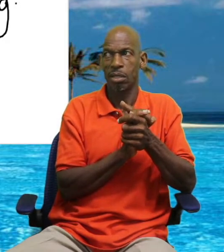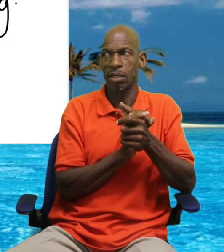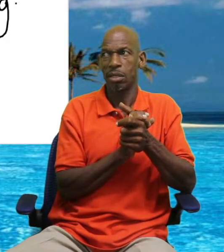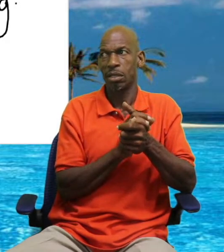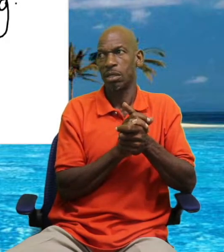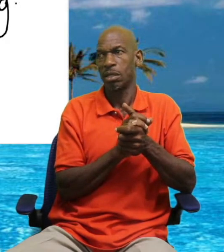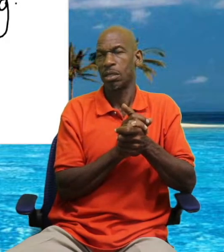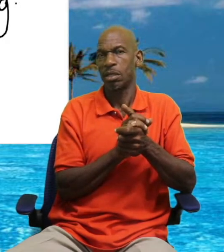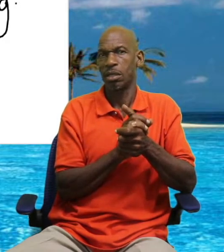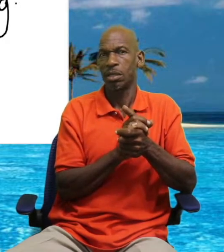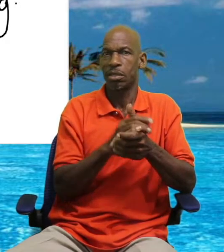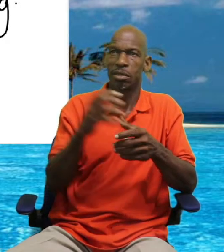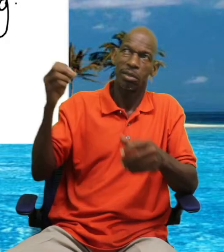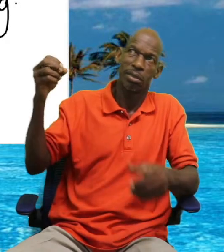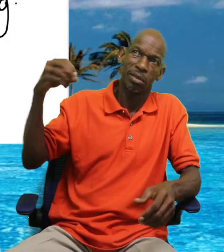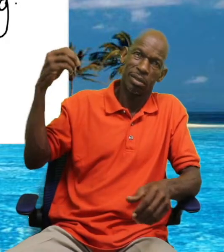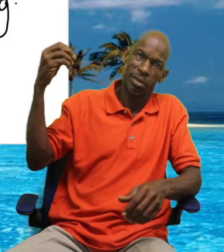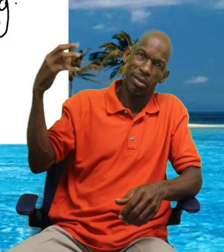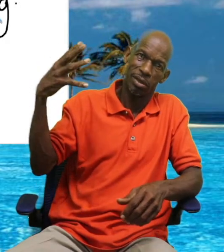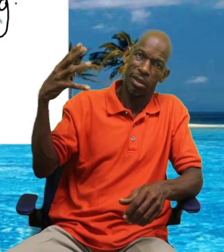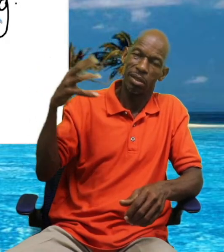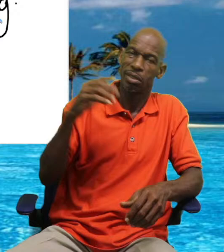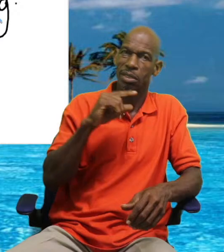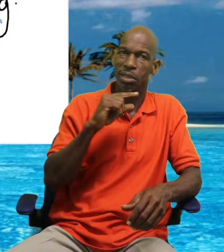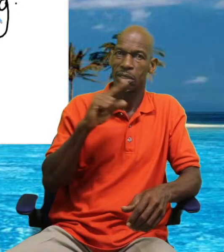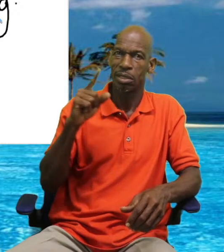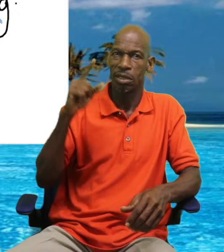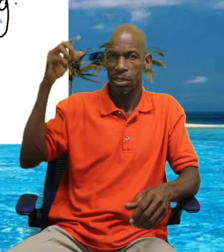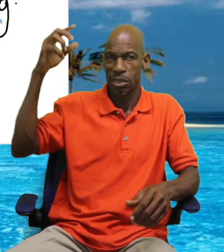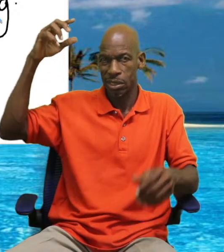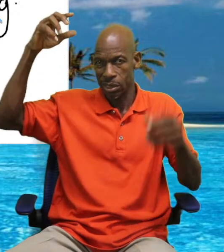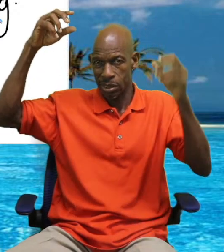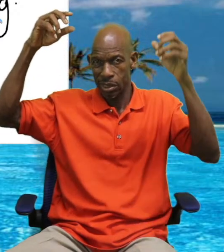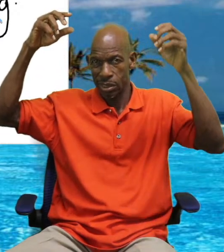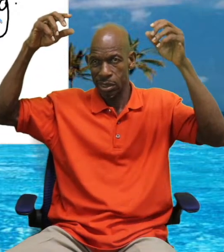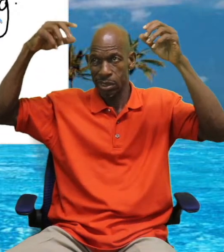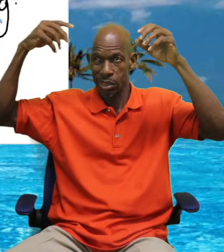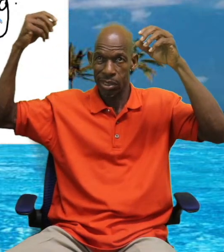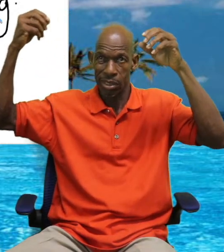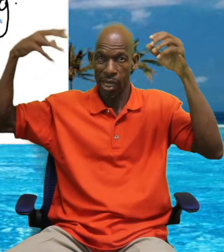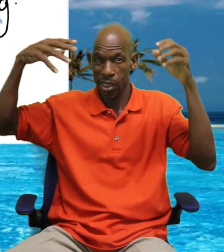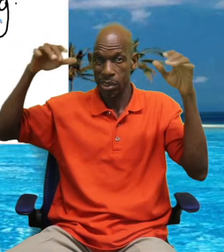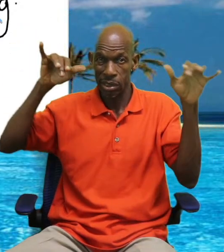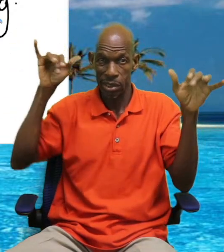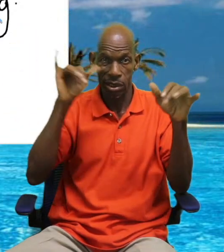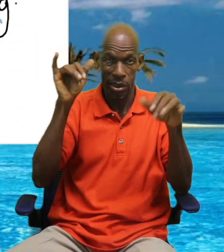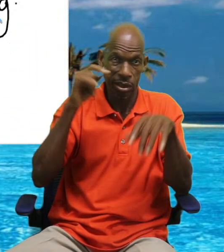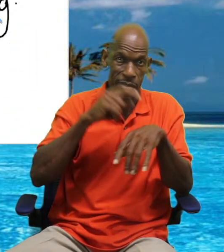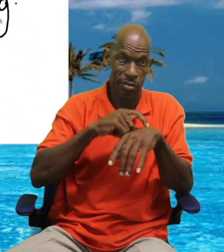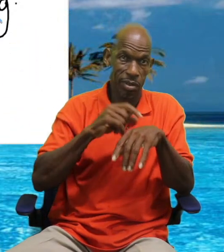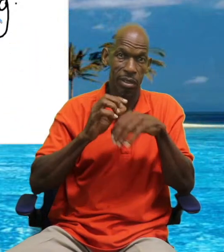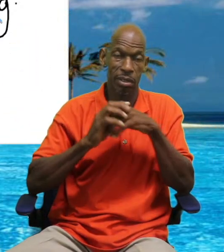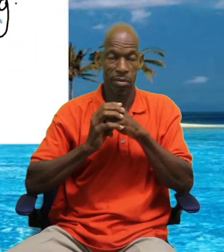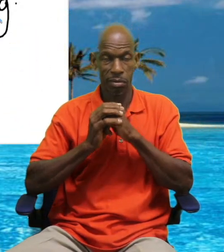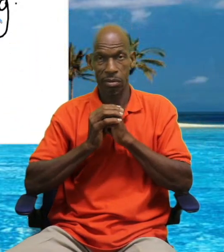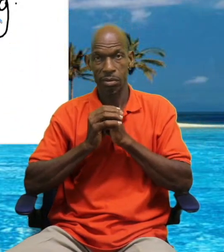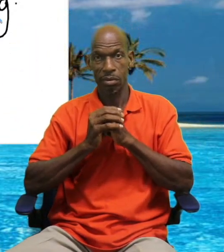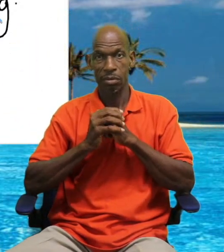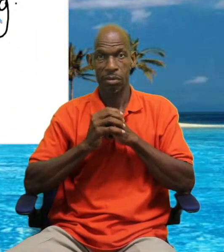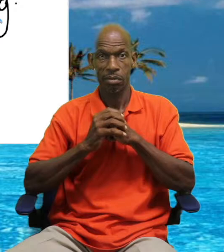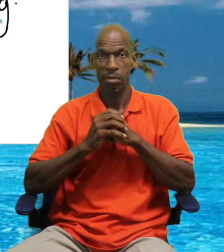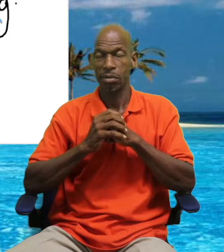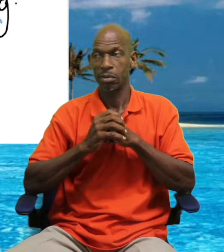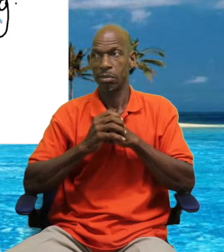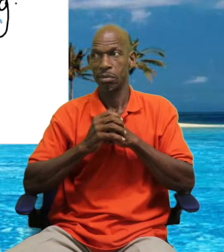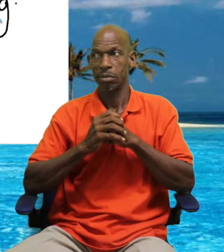saying the sun is shining. Same time the rain falling. Same time the